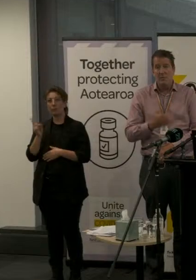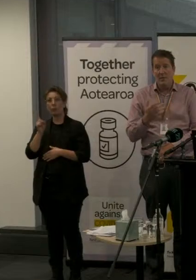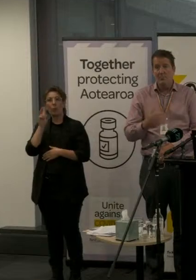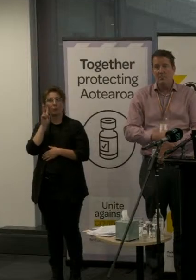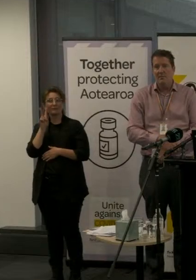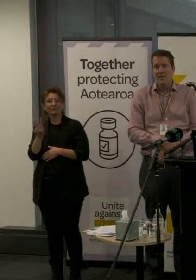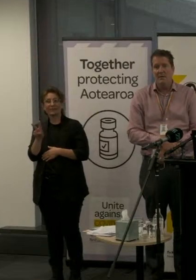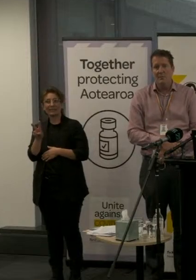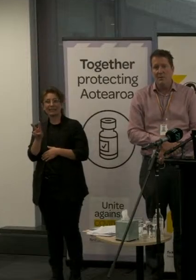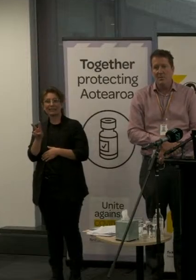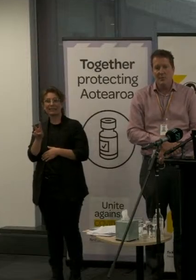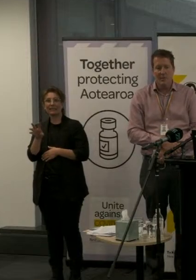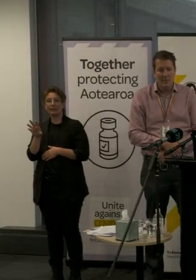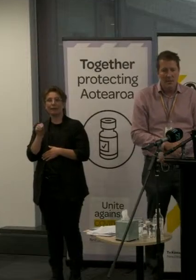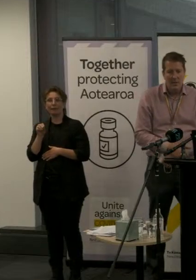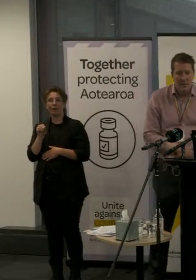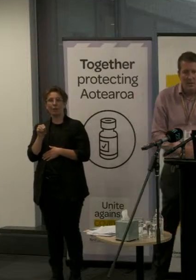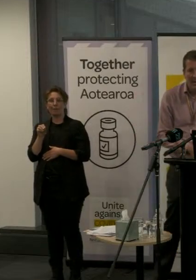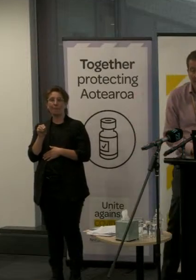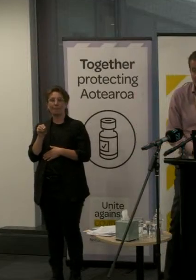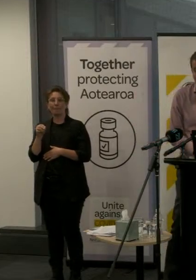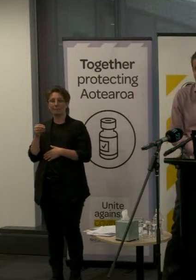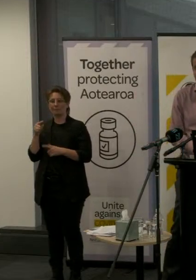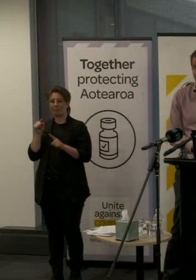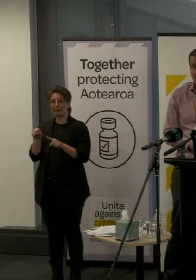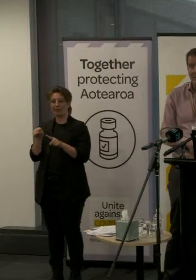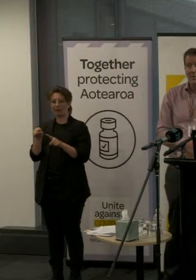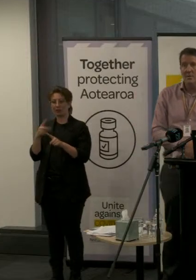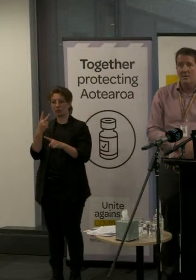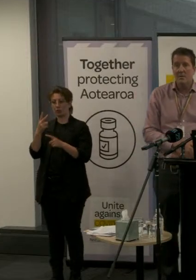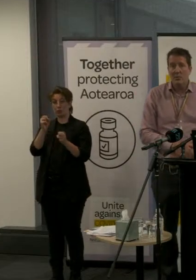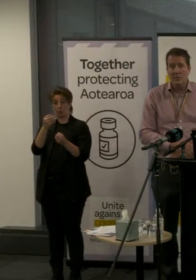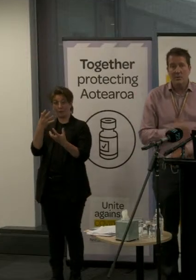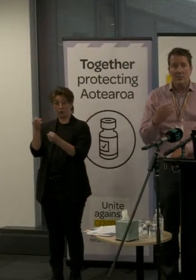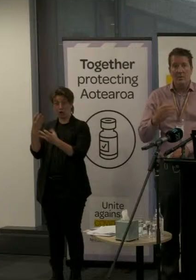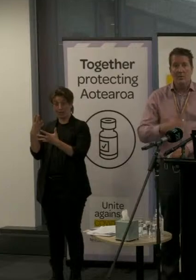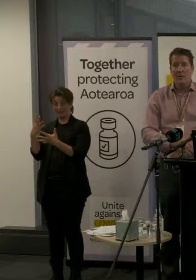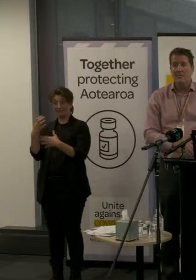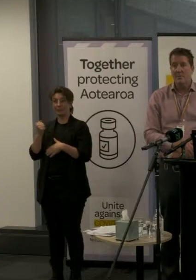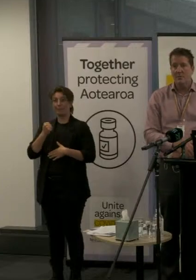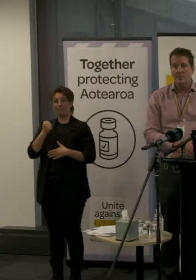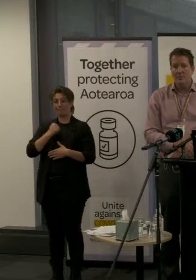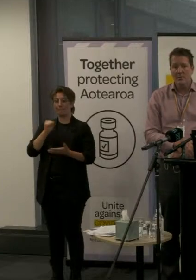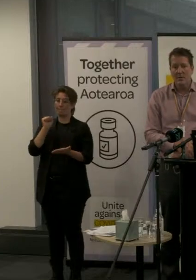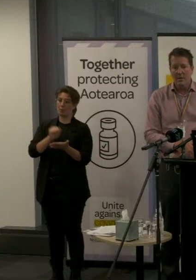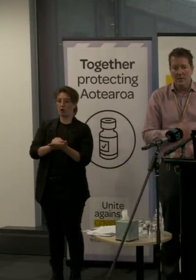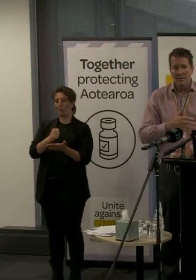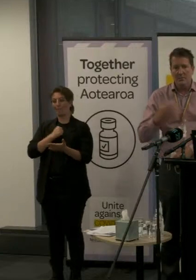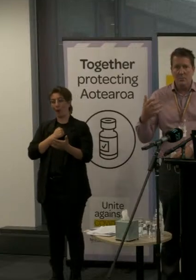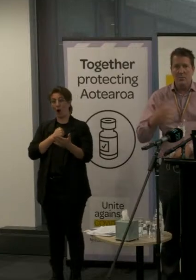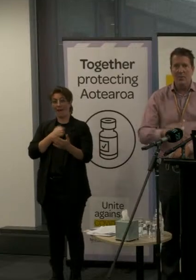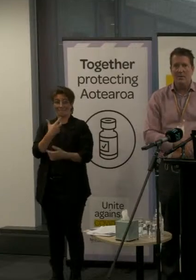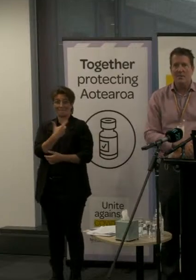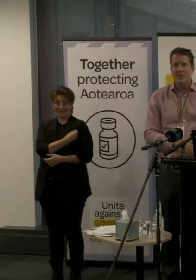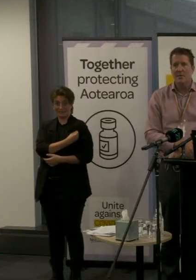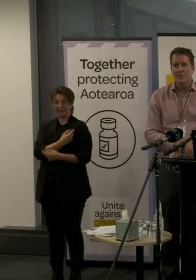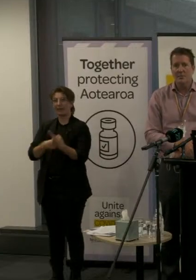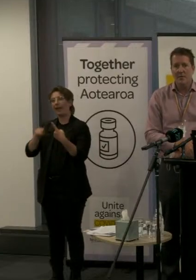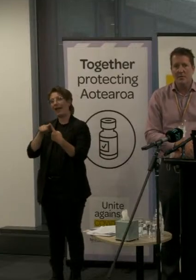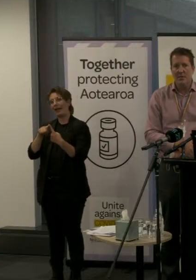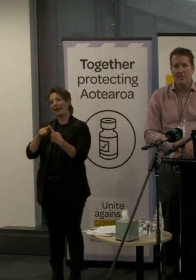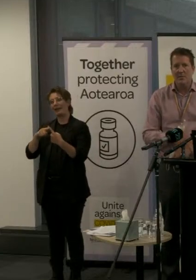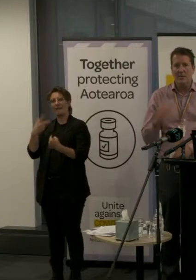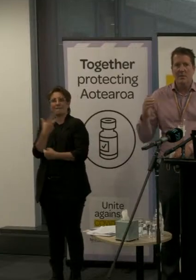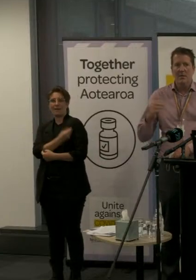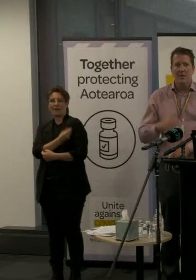COVID Record and Book My Vaccine was between 80 and 90% of New Zealanders were up to, I guess, work with us digitally through